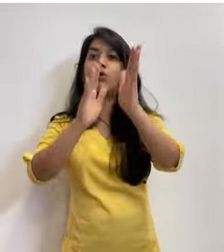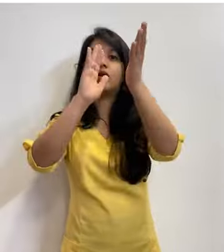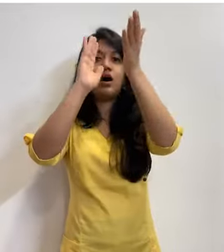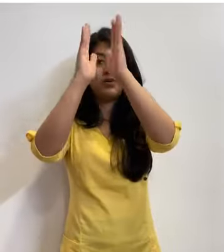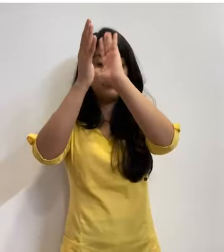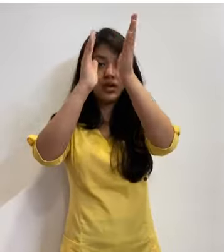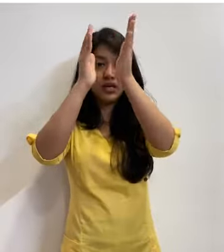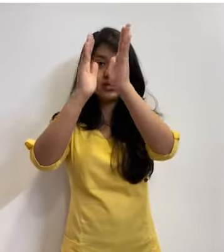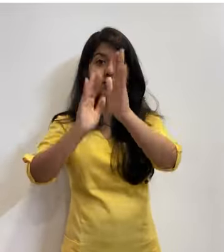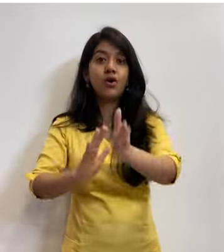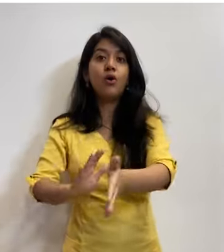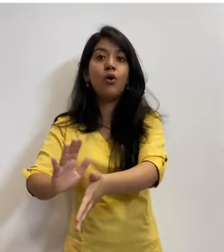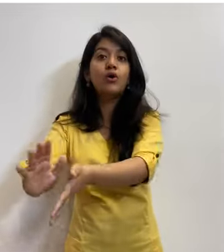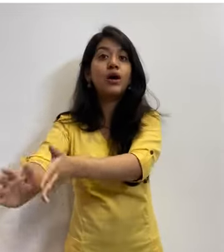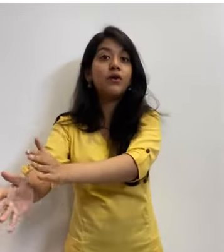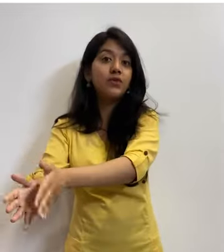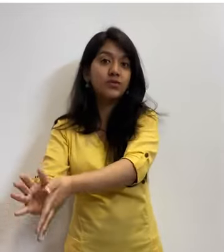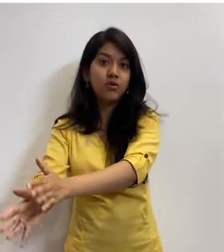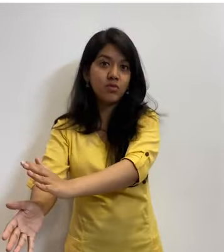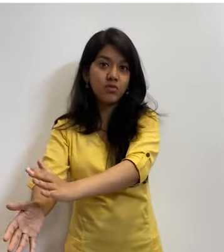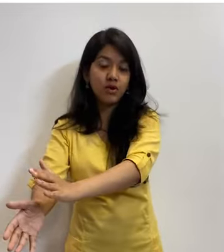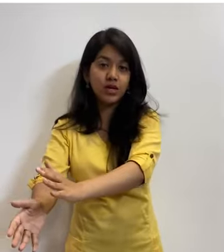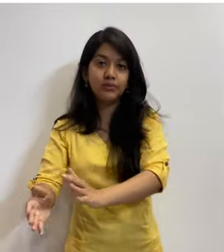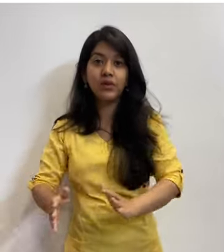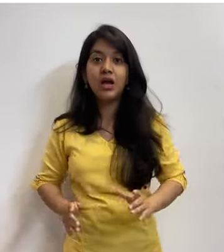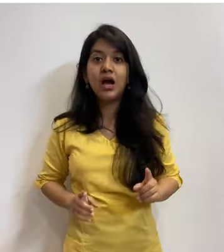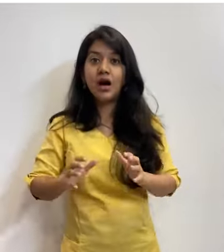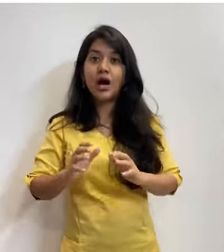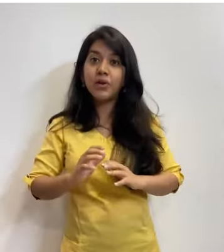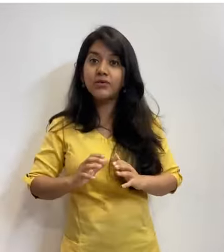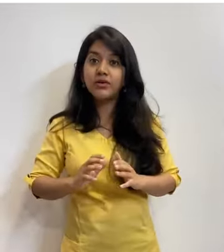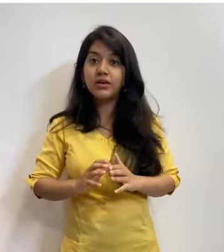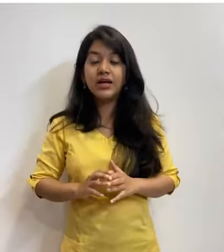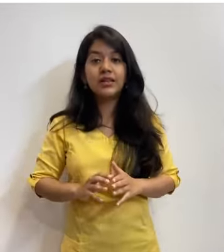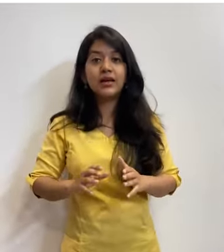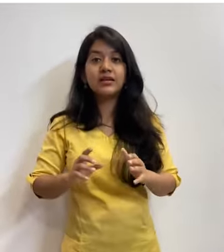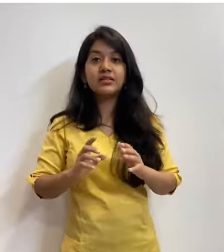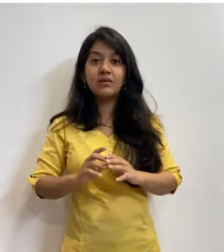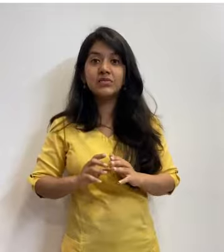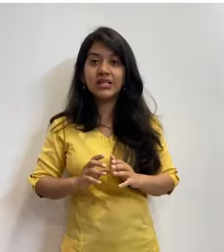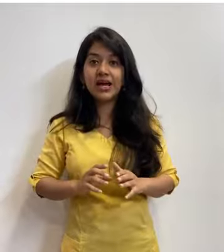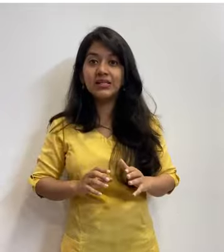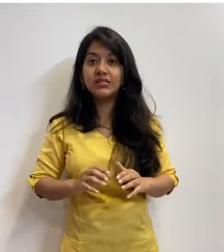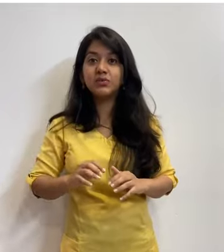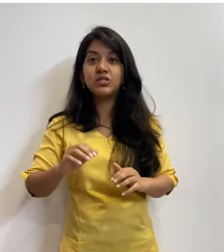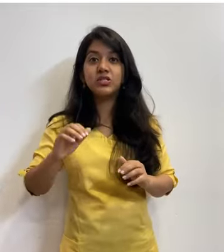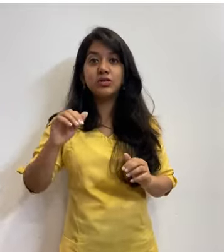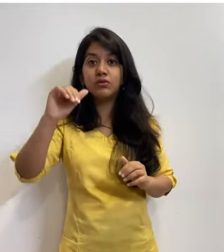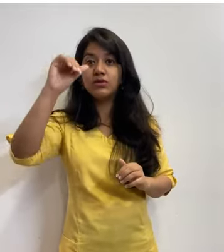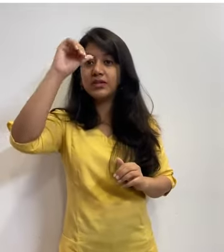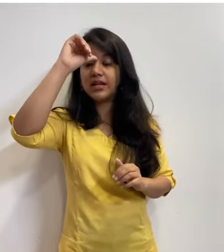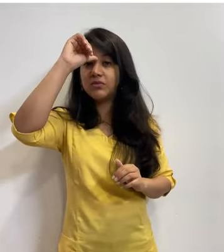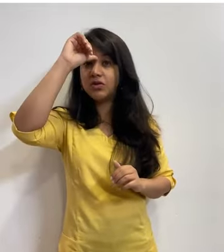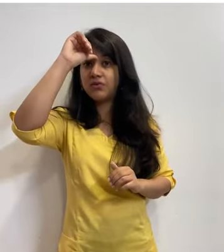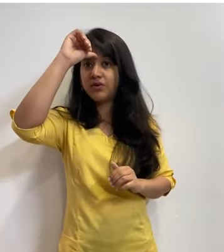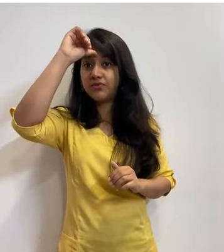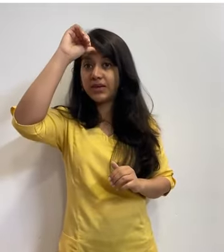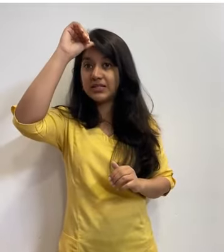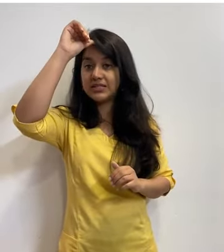our face or away from our body. However, there are some signs which include an element of our face,